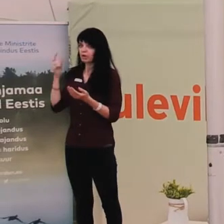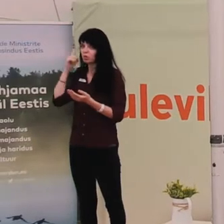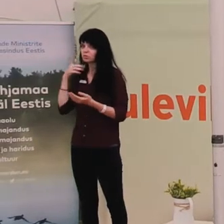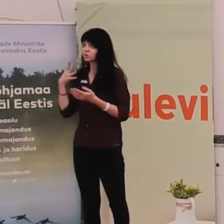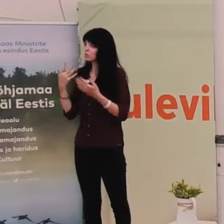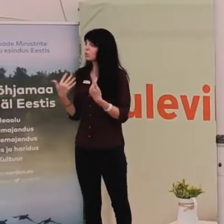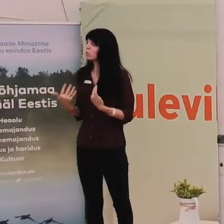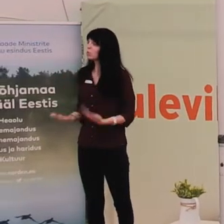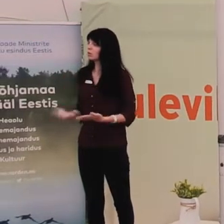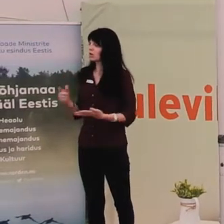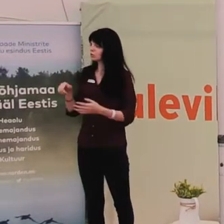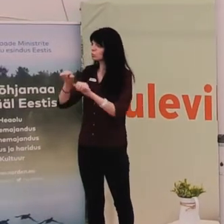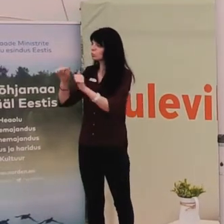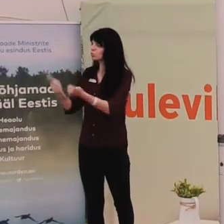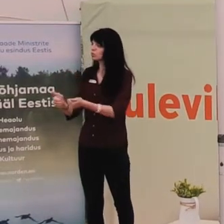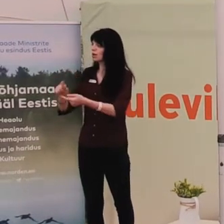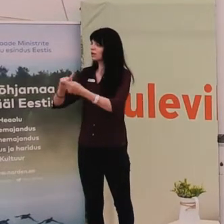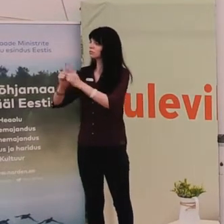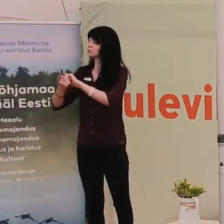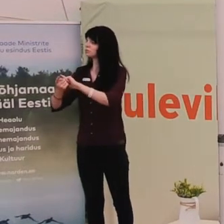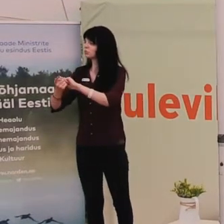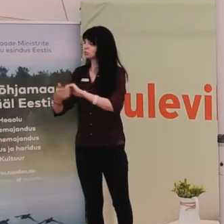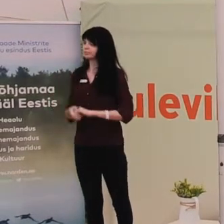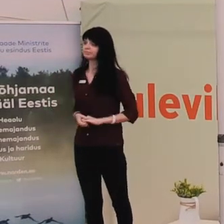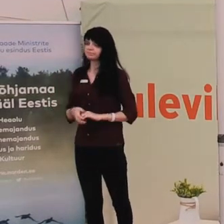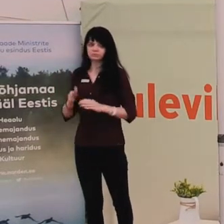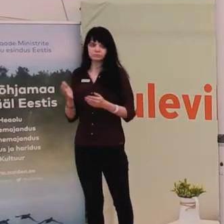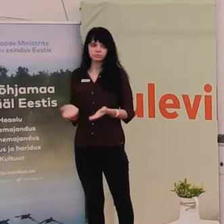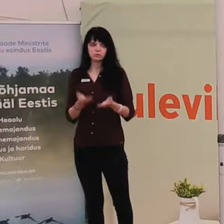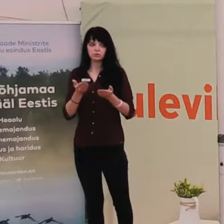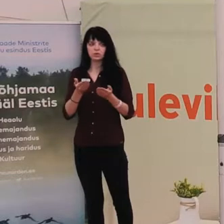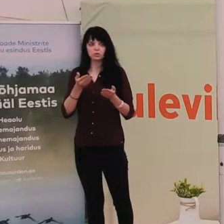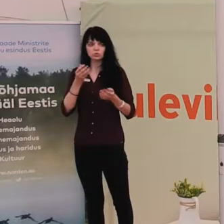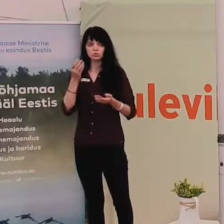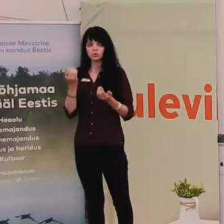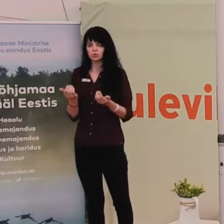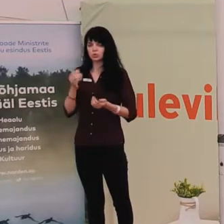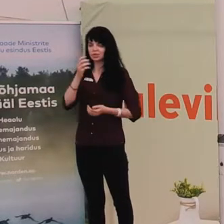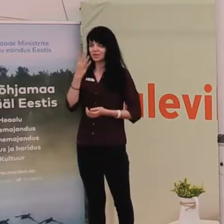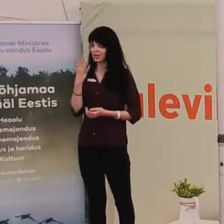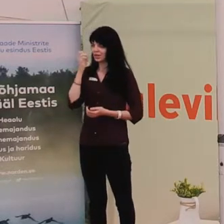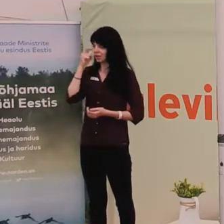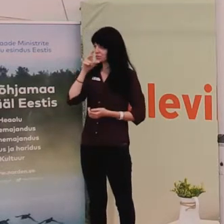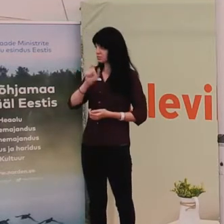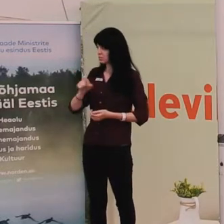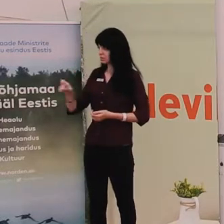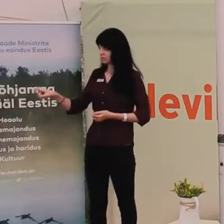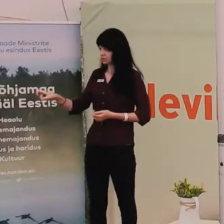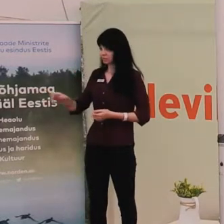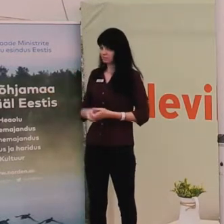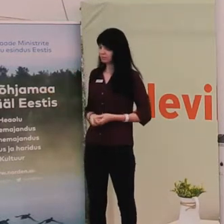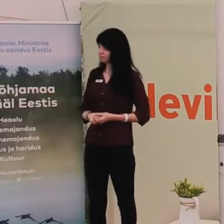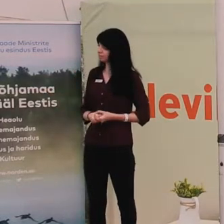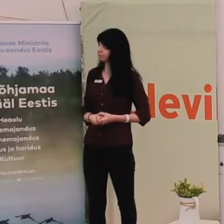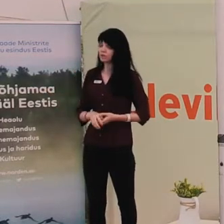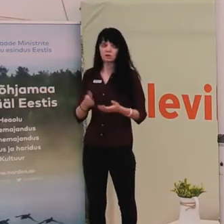more equal model for everyone. And to help me out for this discussion, we have four experts. So quickly to introduce you on what it is